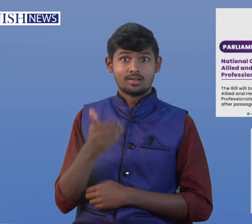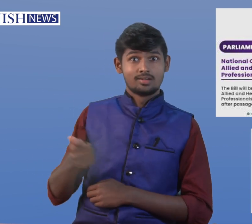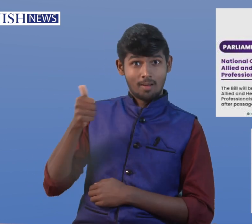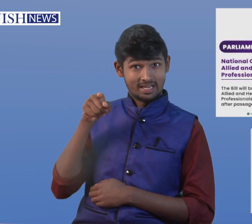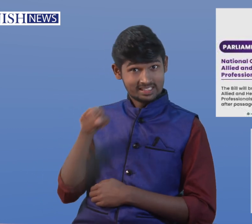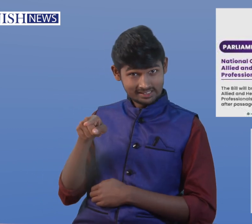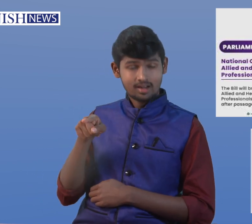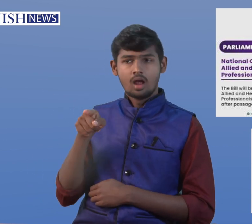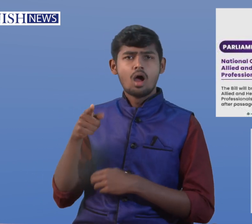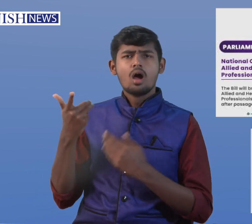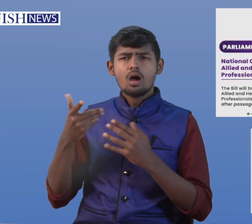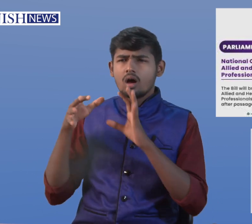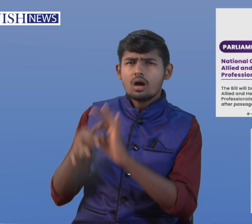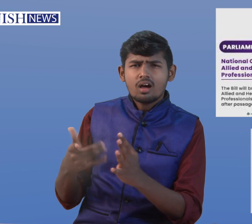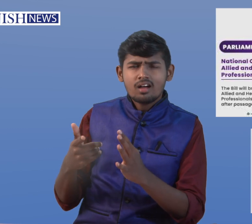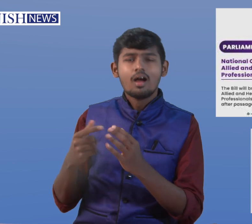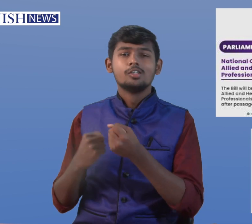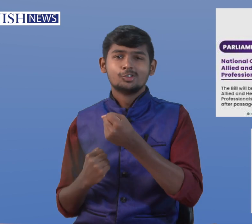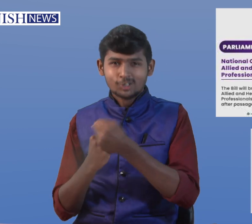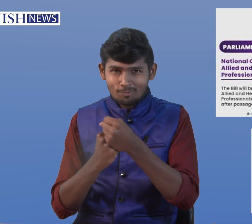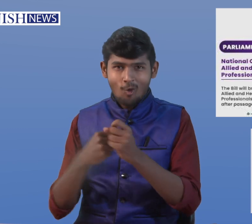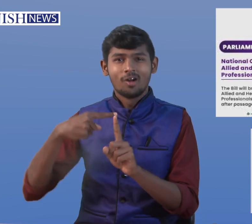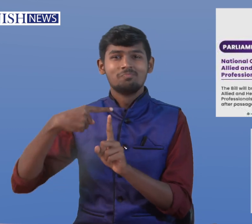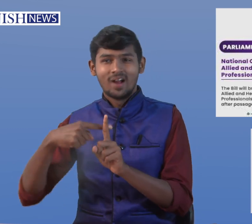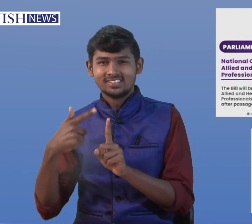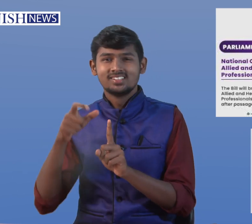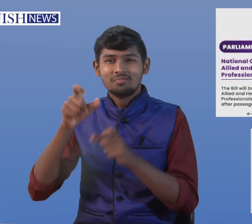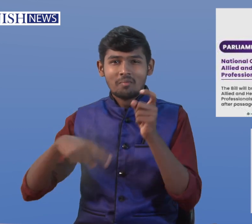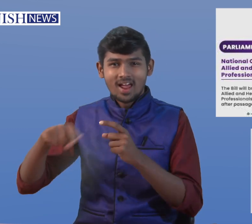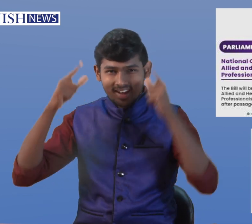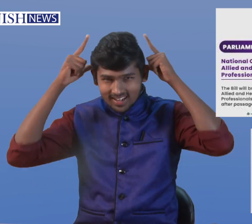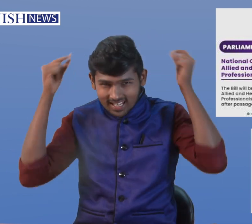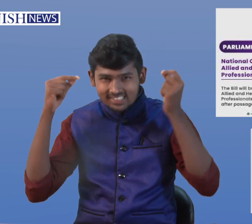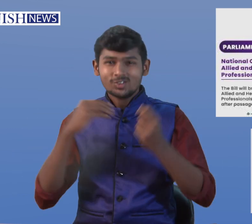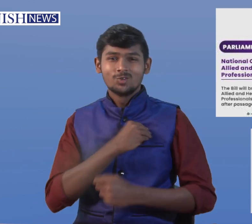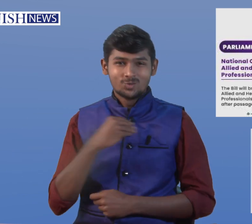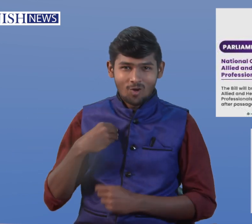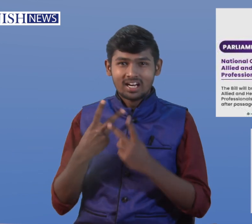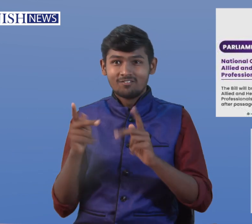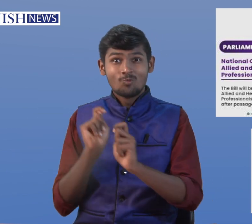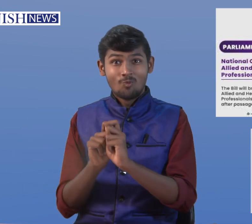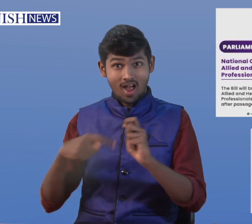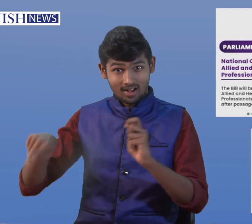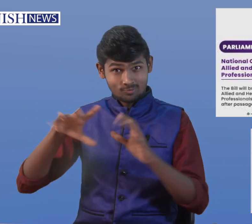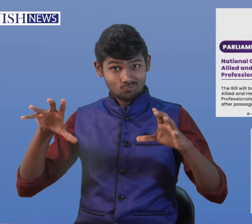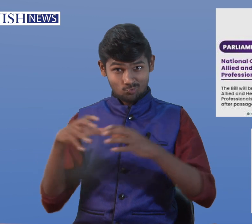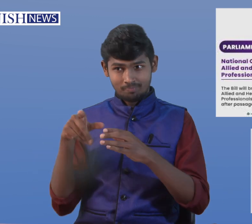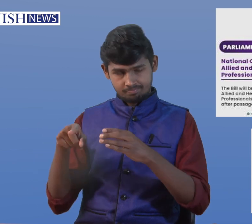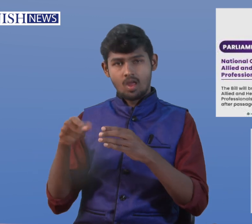for regulating and prescribing uniform education standards for allied and healthcare professionals was approved by